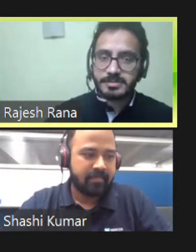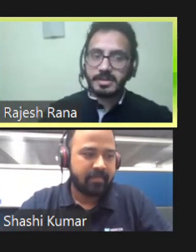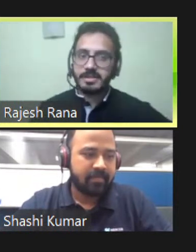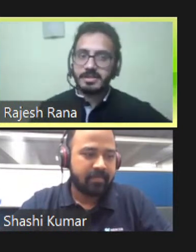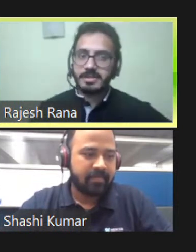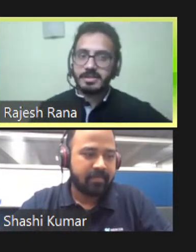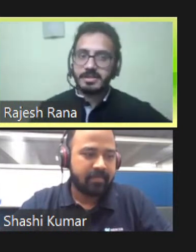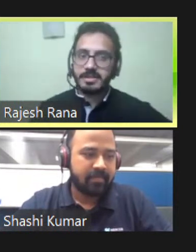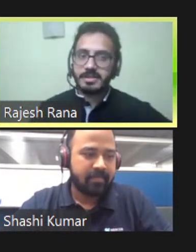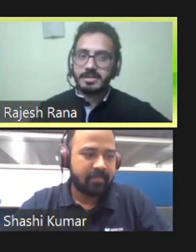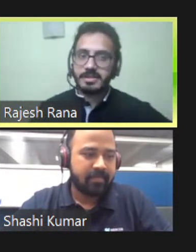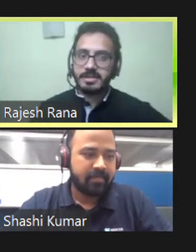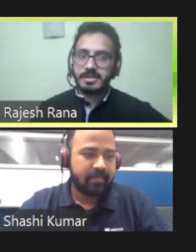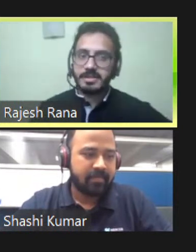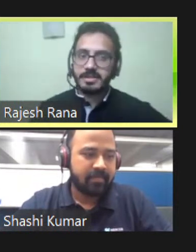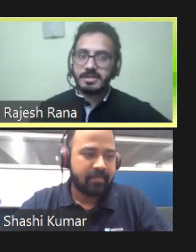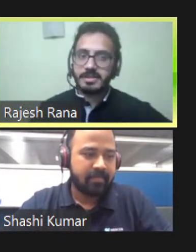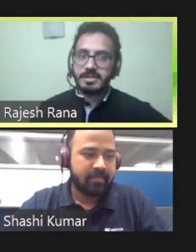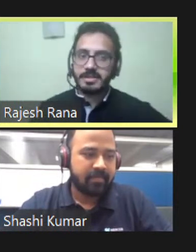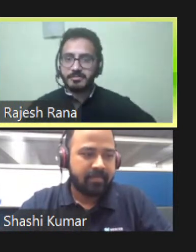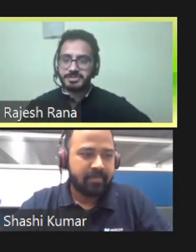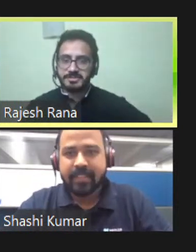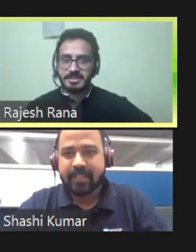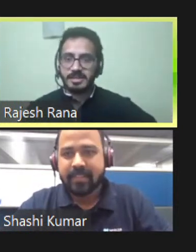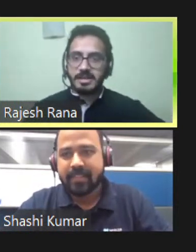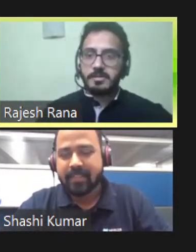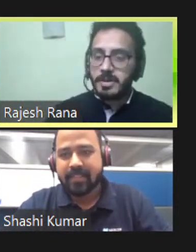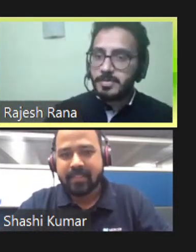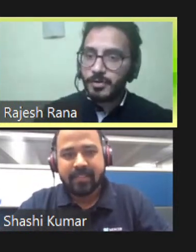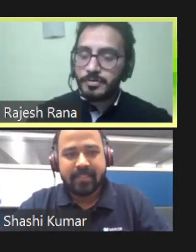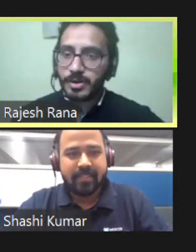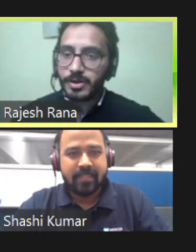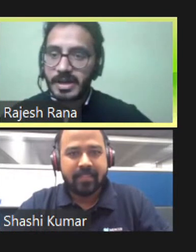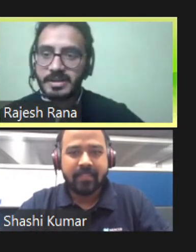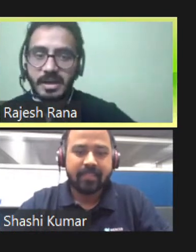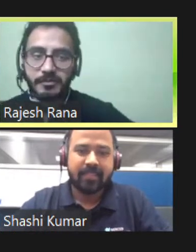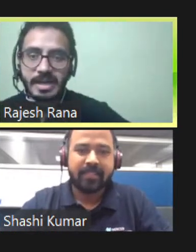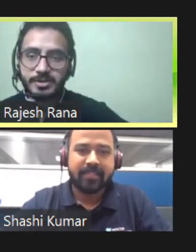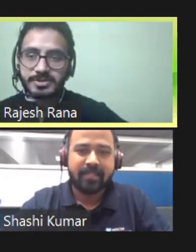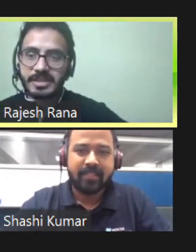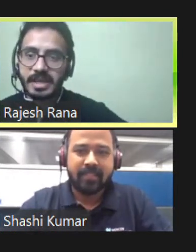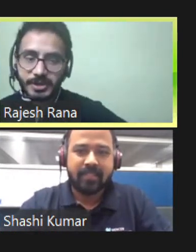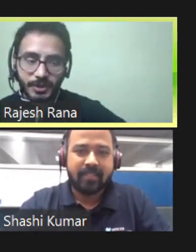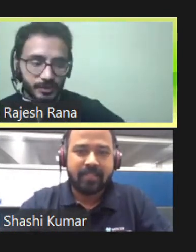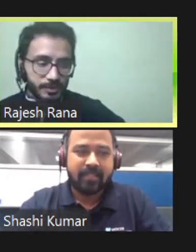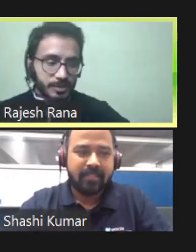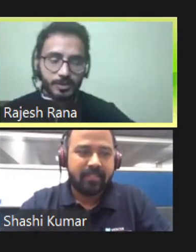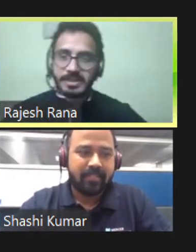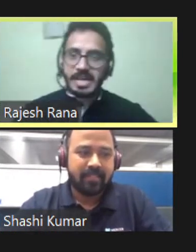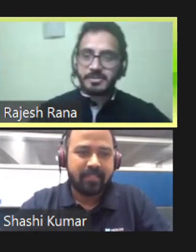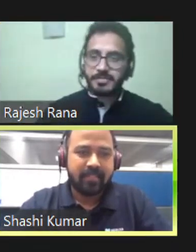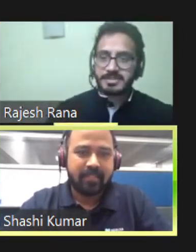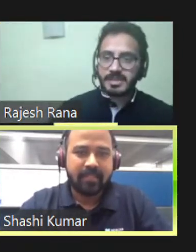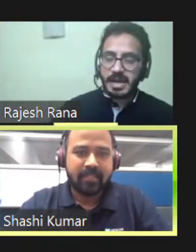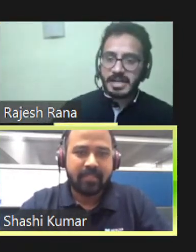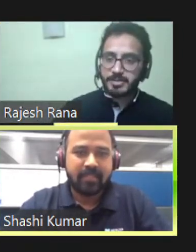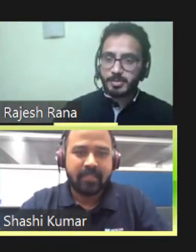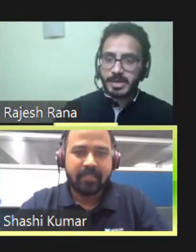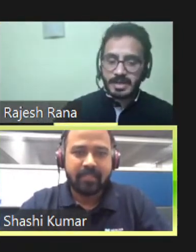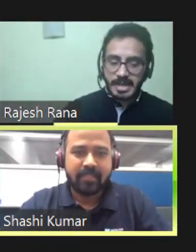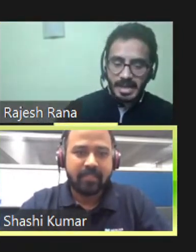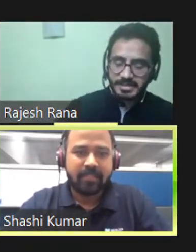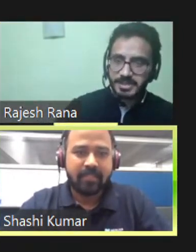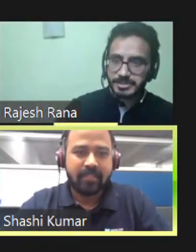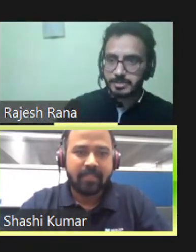session. Before we go ahead, I would like to say thank you to the Techfest, IIT Bombay, and